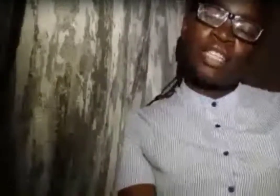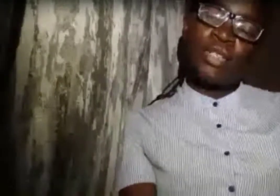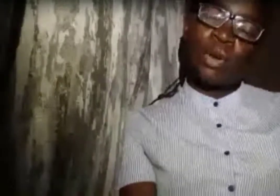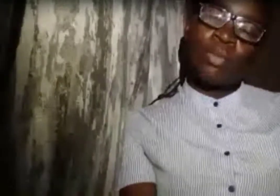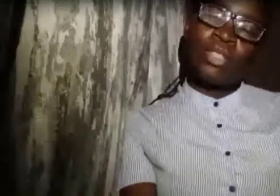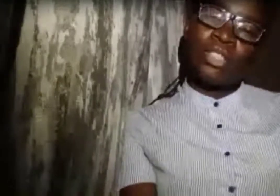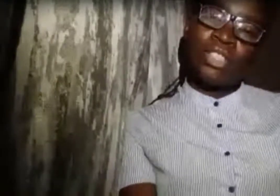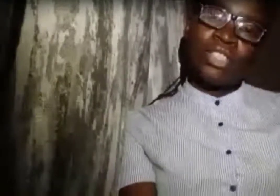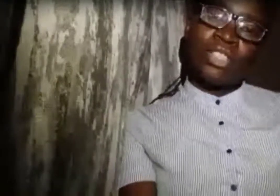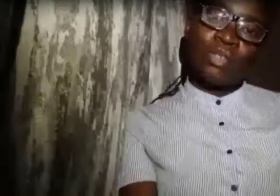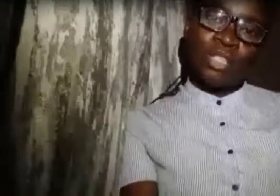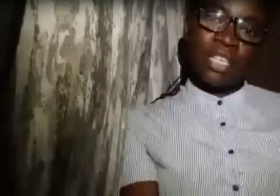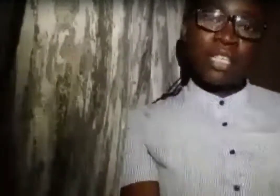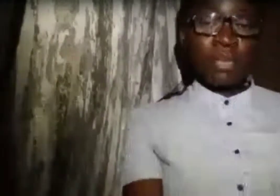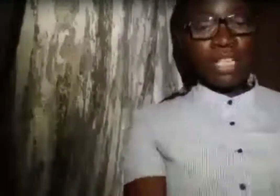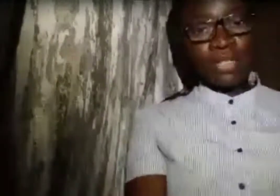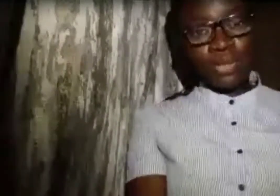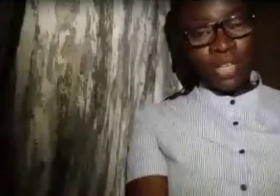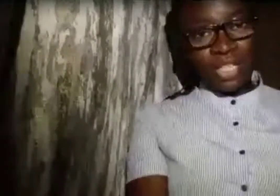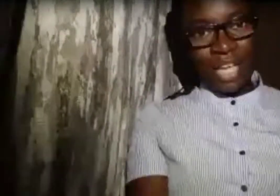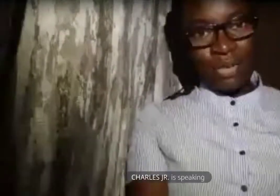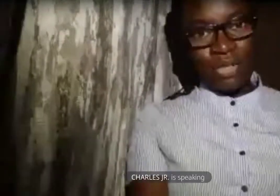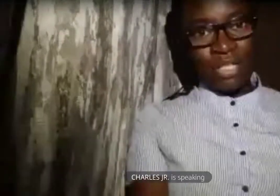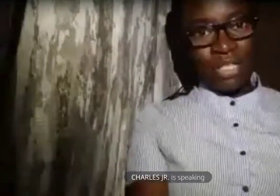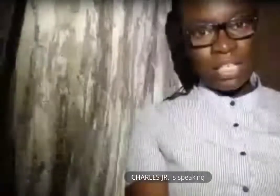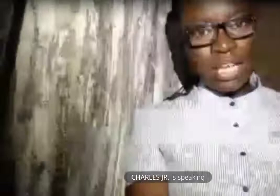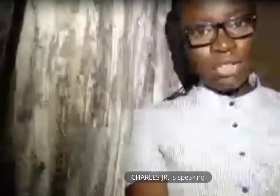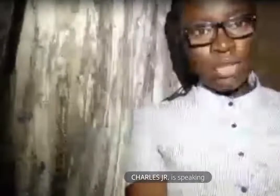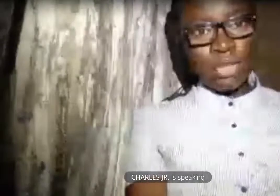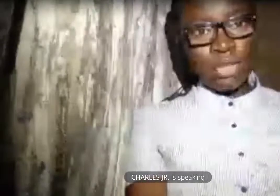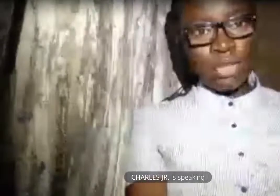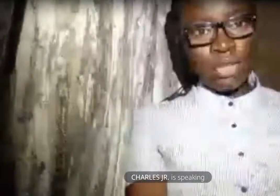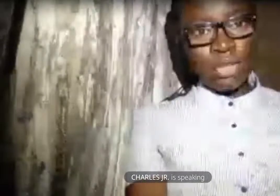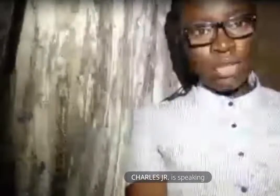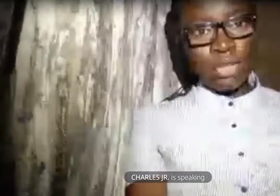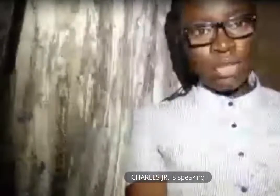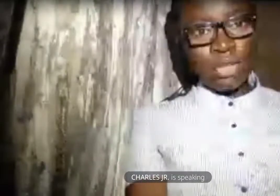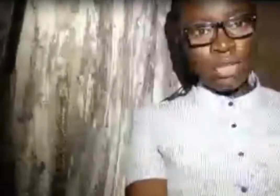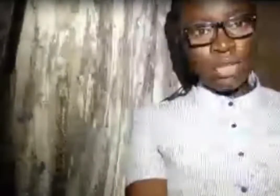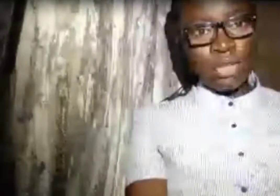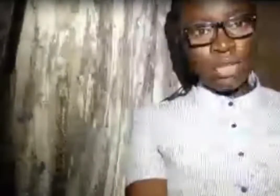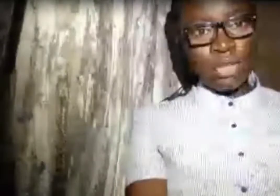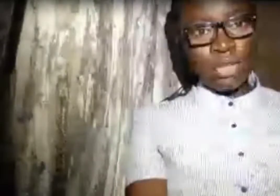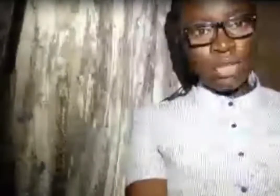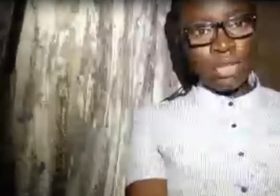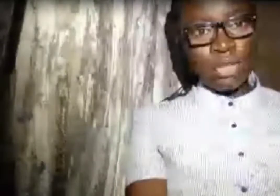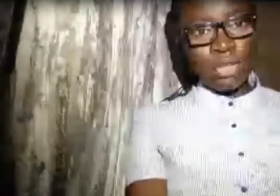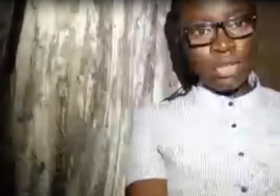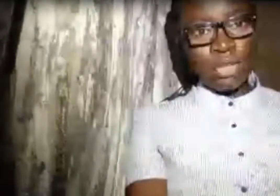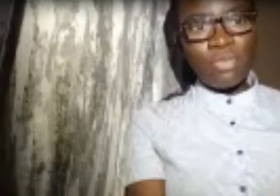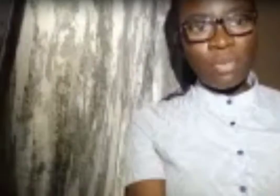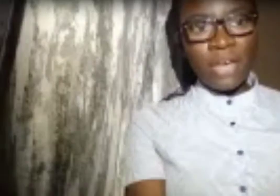us how to sign our numbers, and from how he explained it, they are pretty